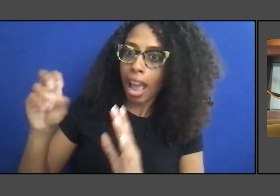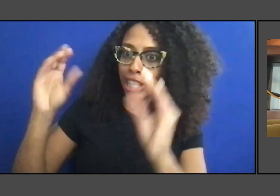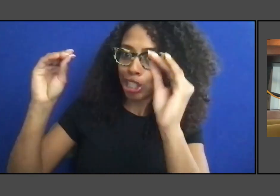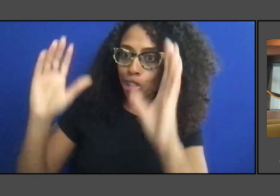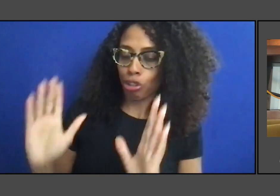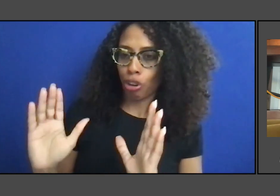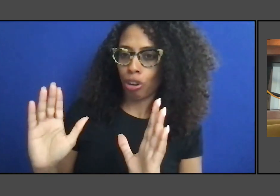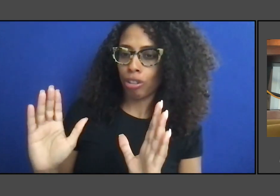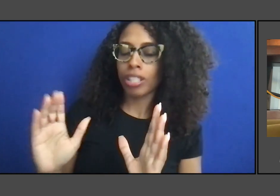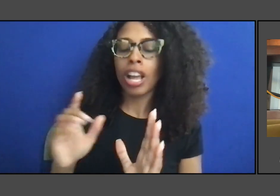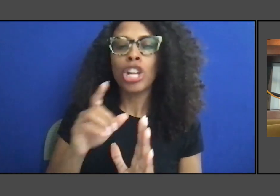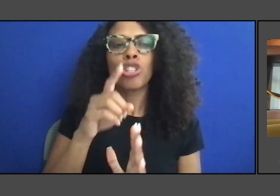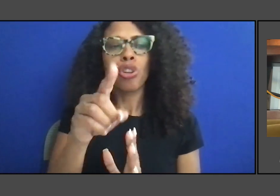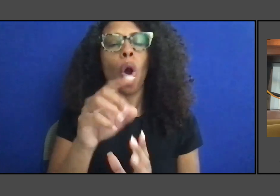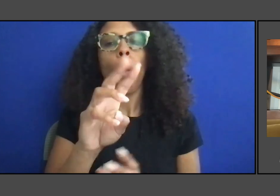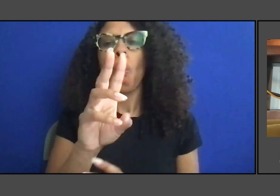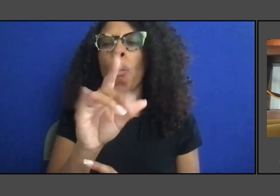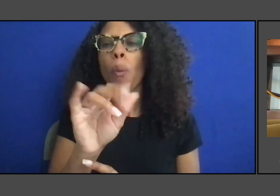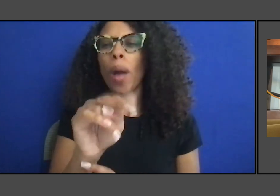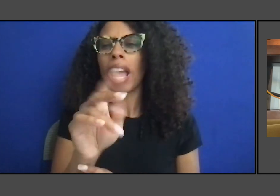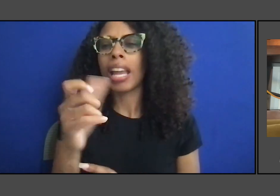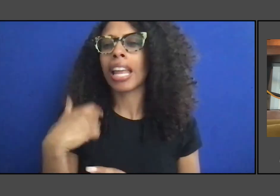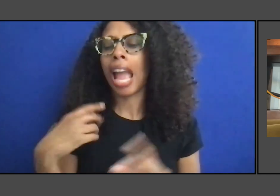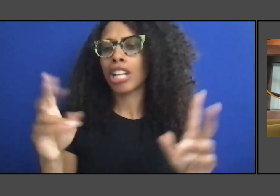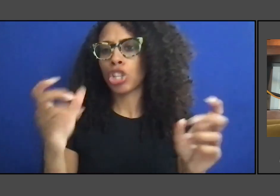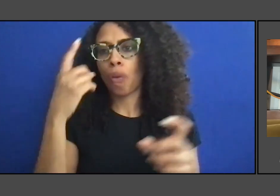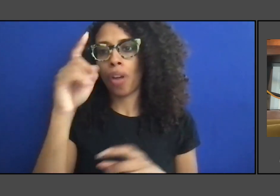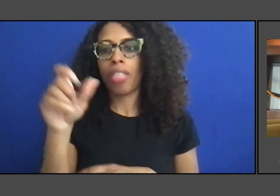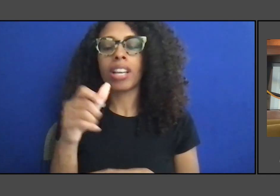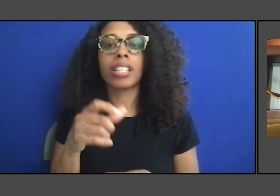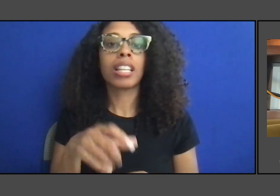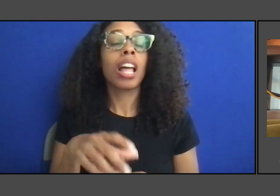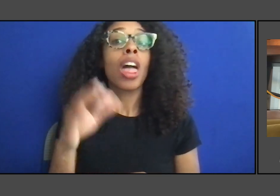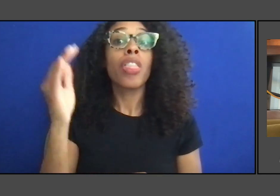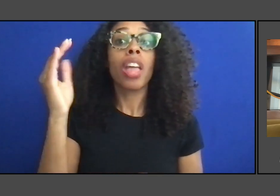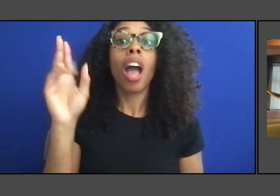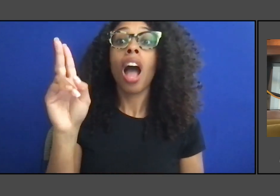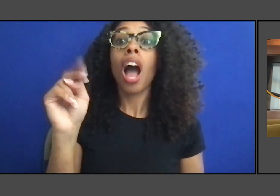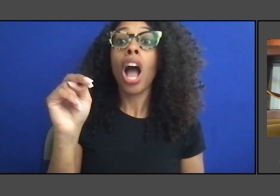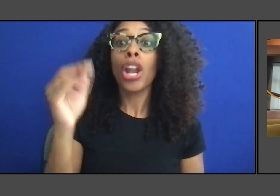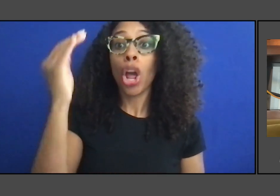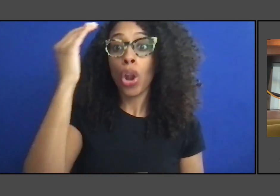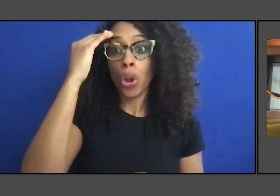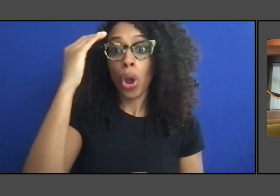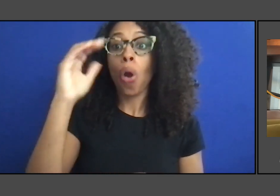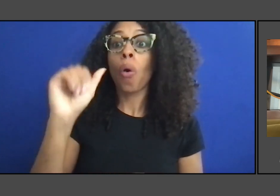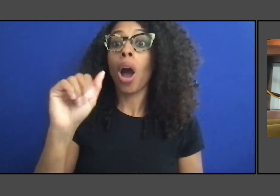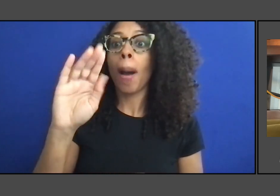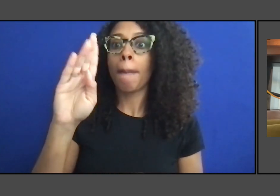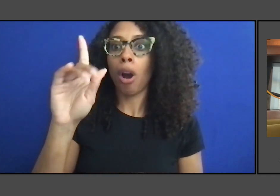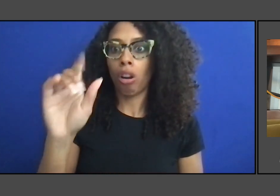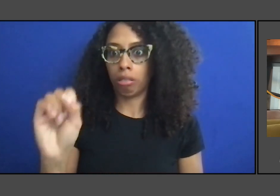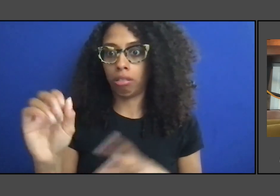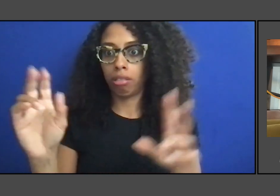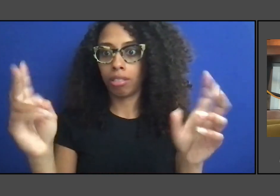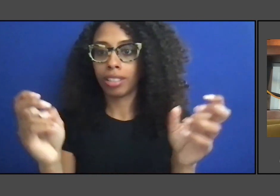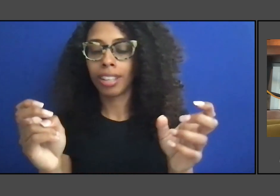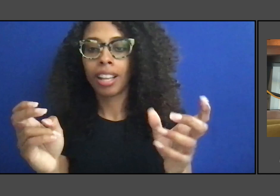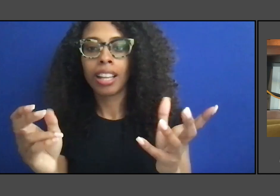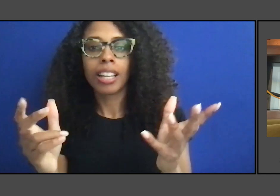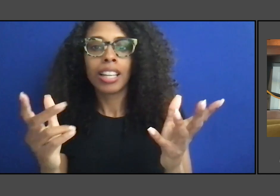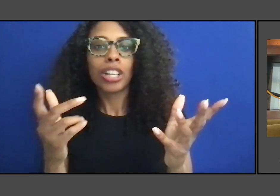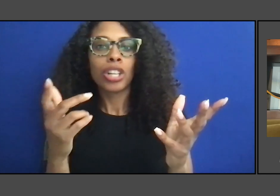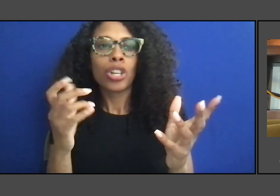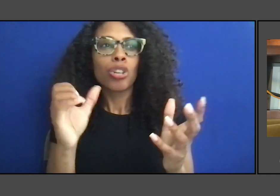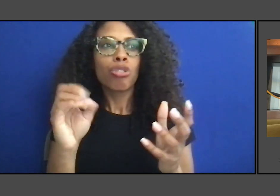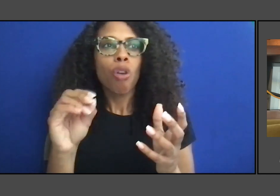unacknowledged labor or even just unknown labor is making so much possible to move into the realm of like economic viability. And